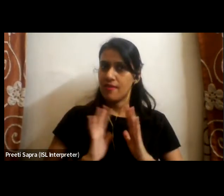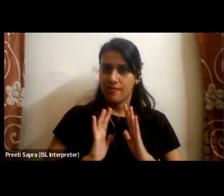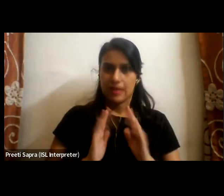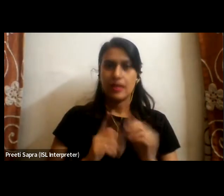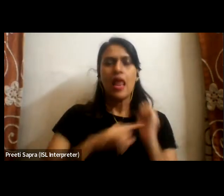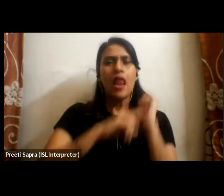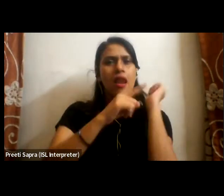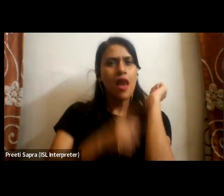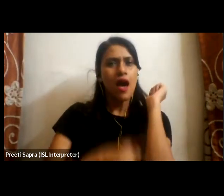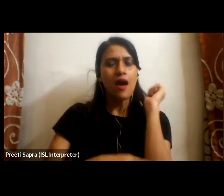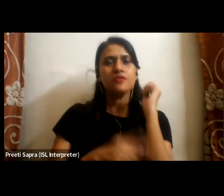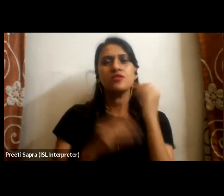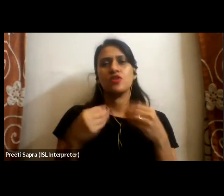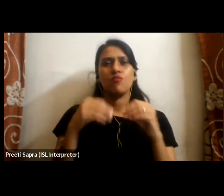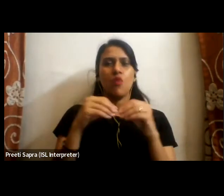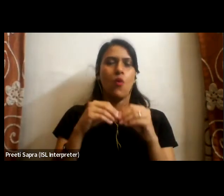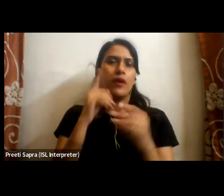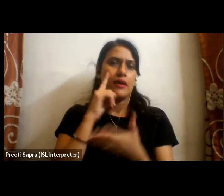end of the discussion.